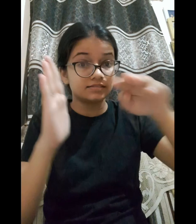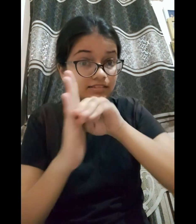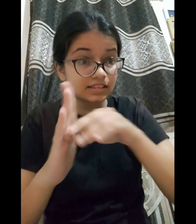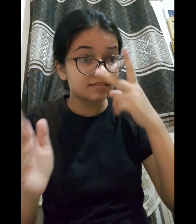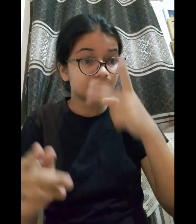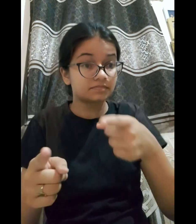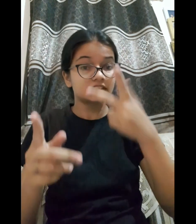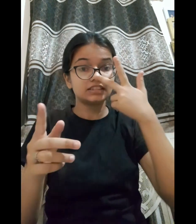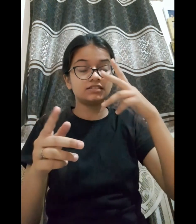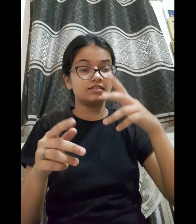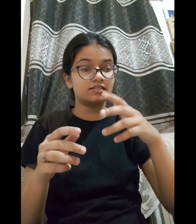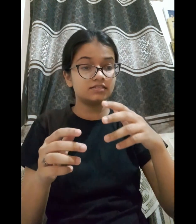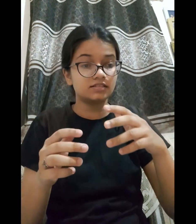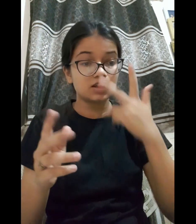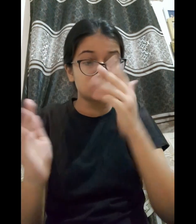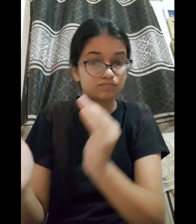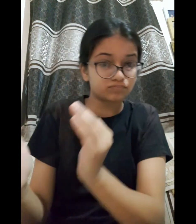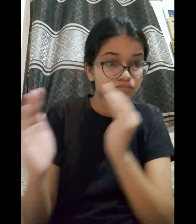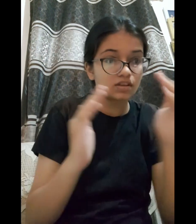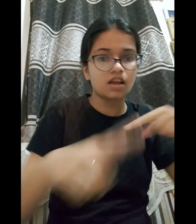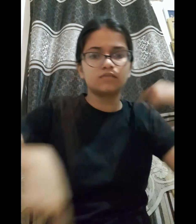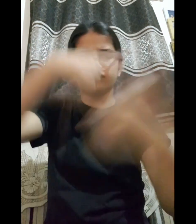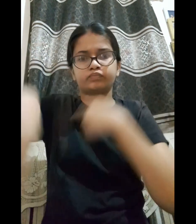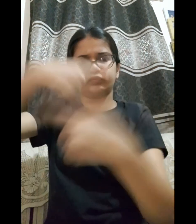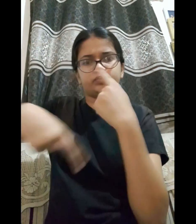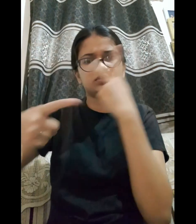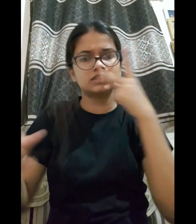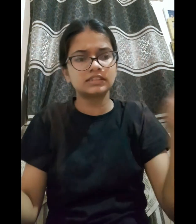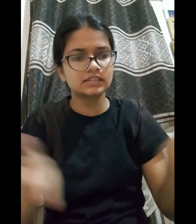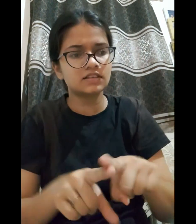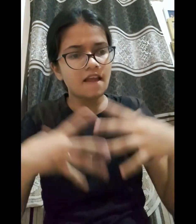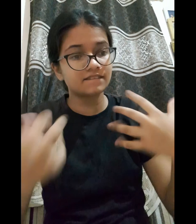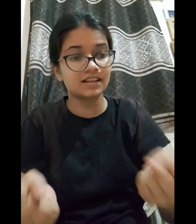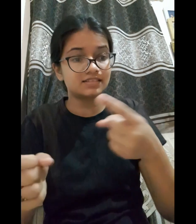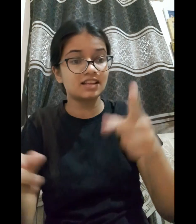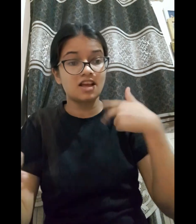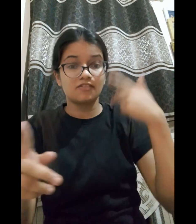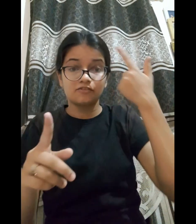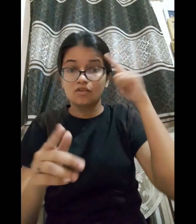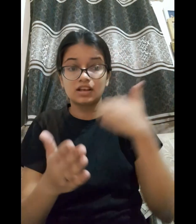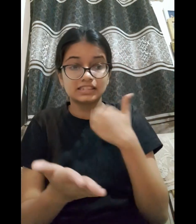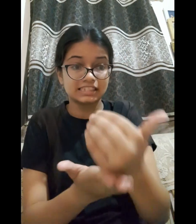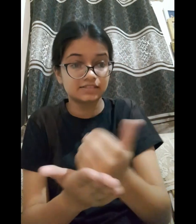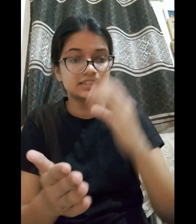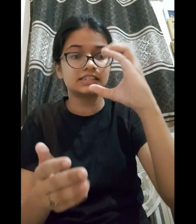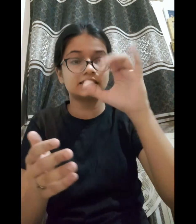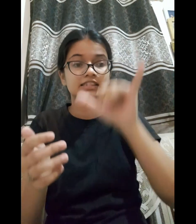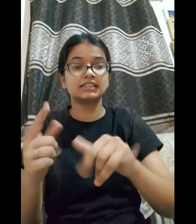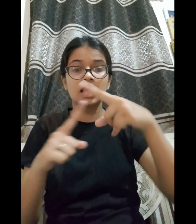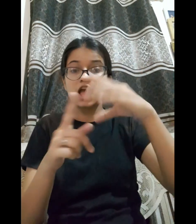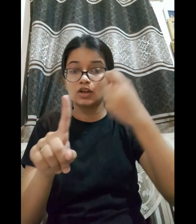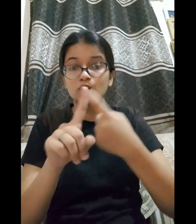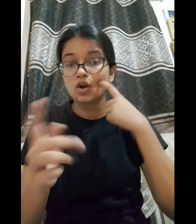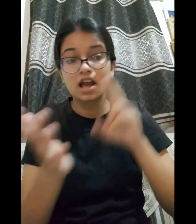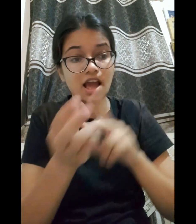the shower to become a storm, to prevent the cytokines from being released in large numbers. How do you do